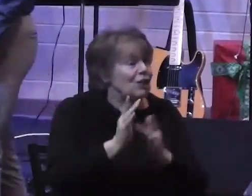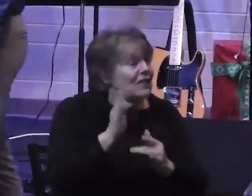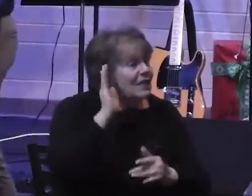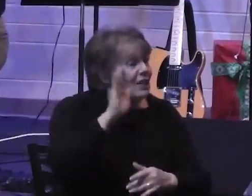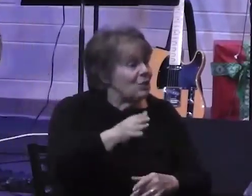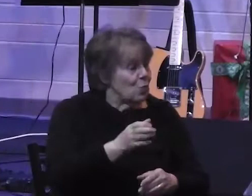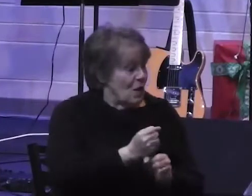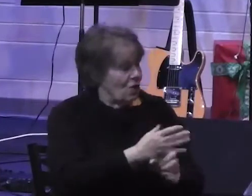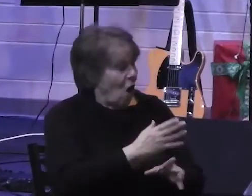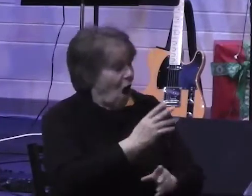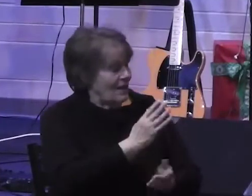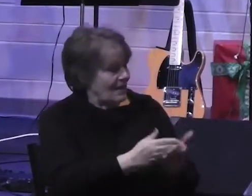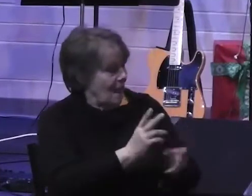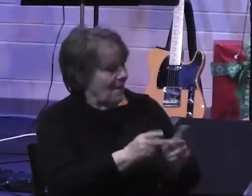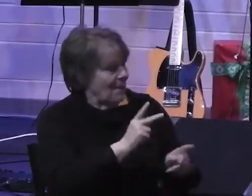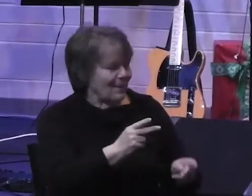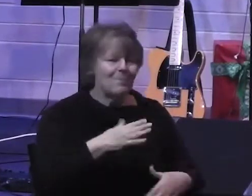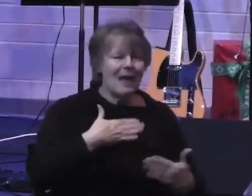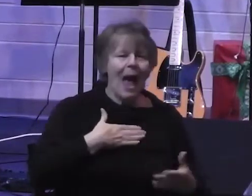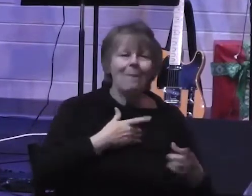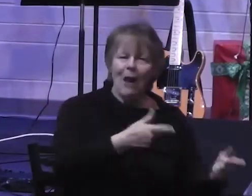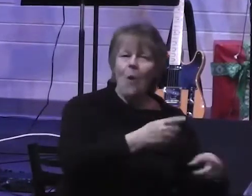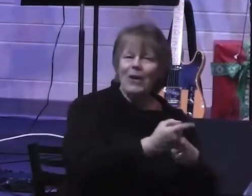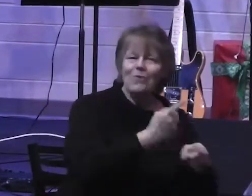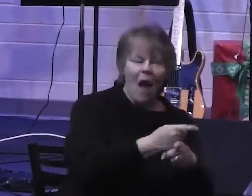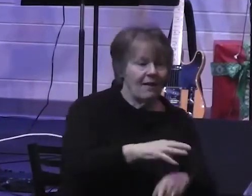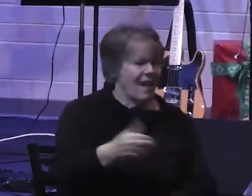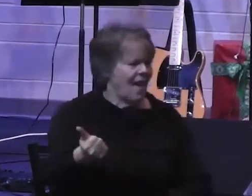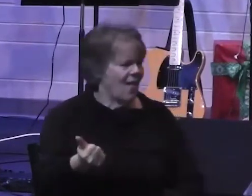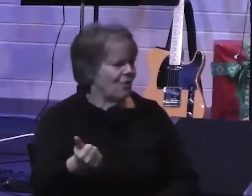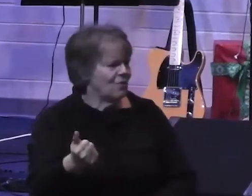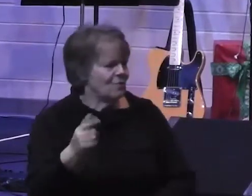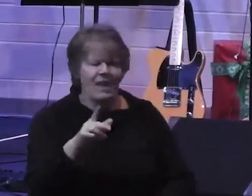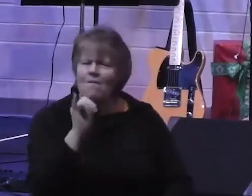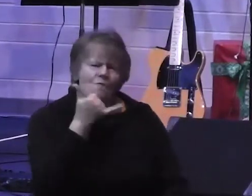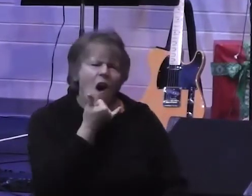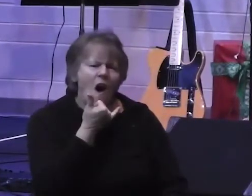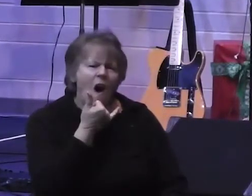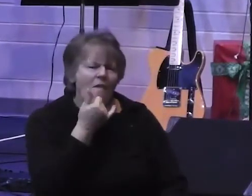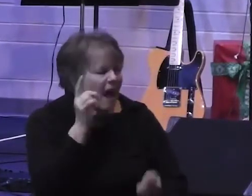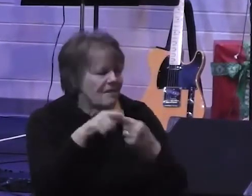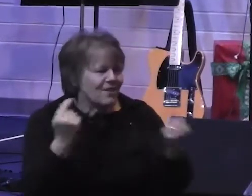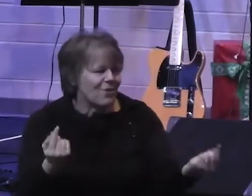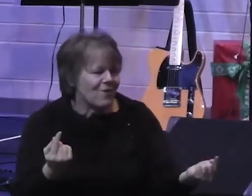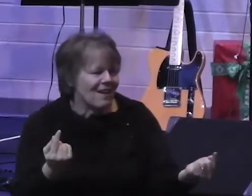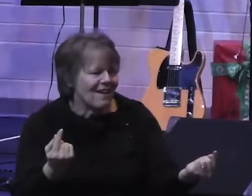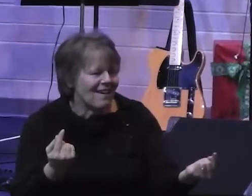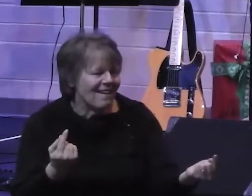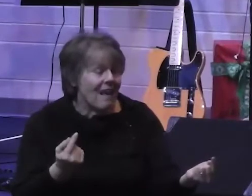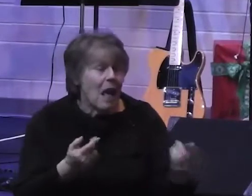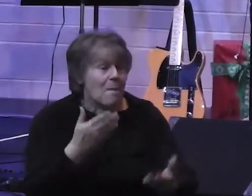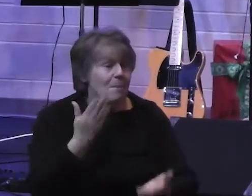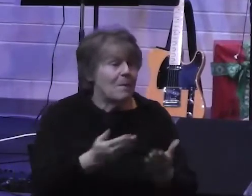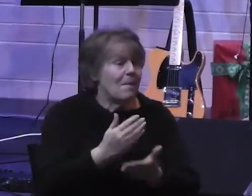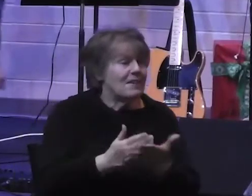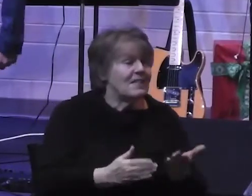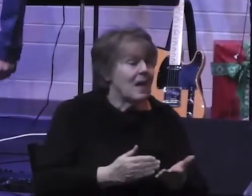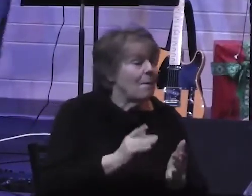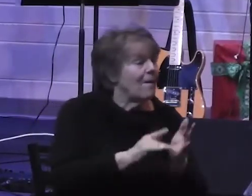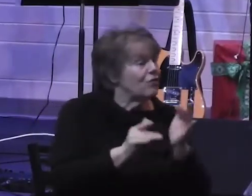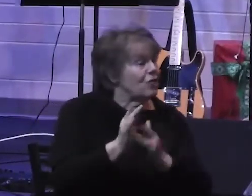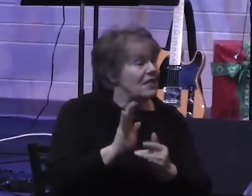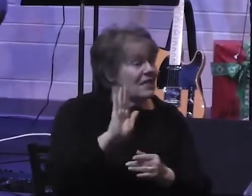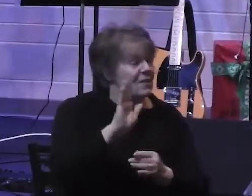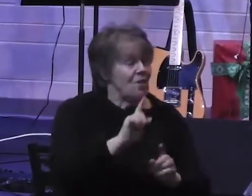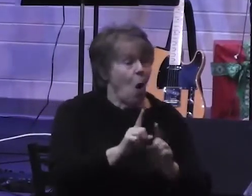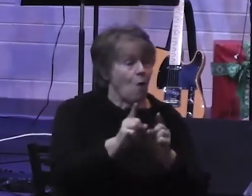tick somebody off. And what the Pharisees want is to cause division. Heck, maybe even some of his own disciples have their